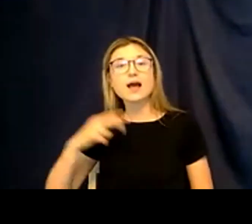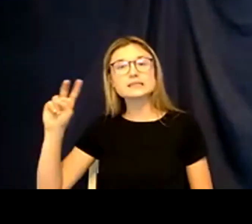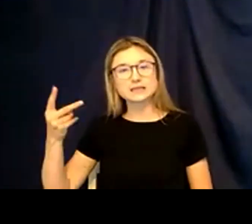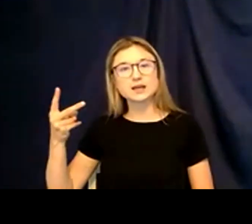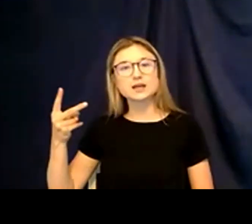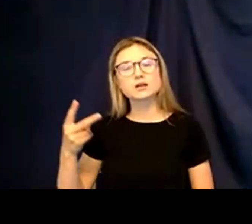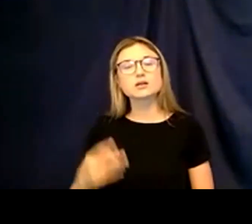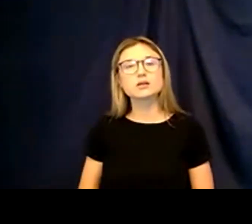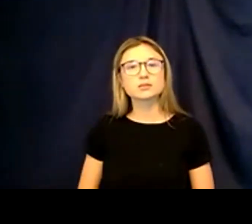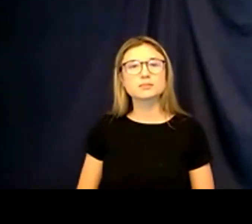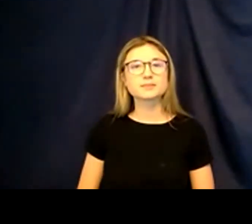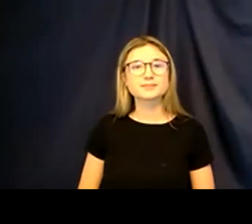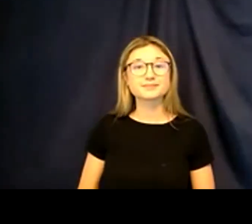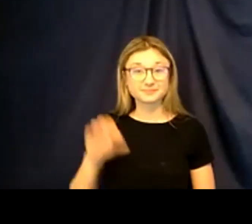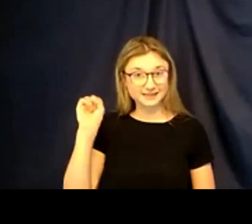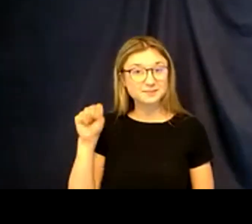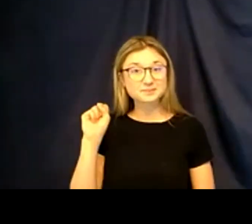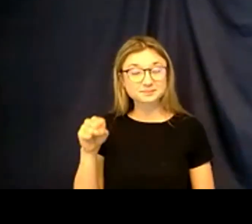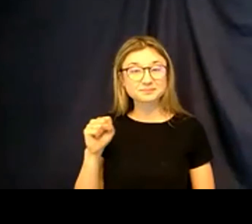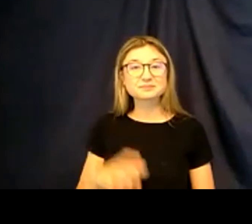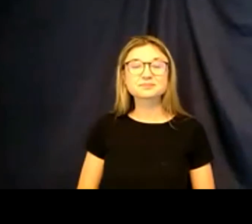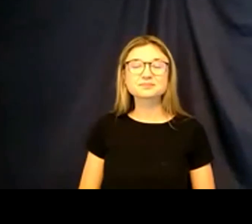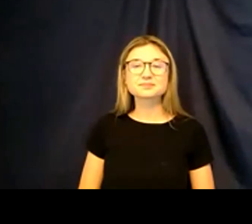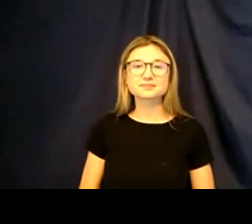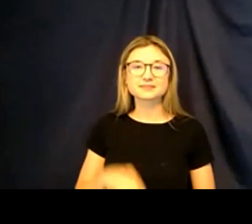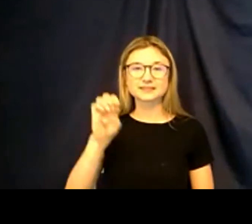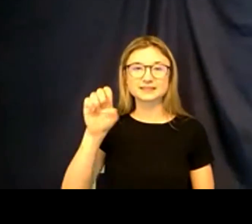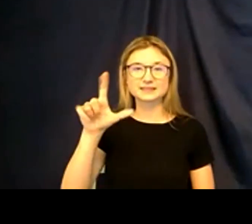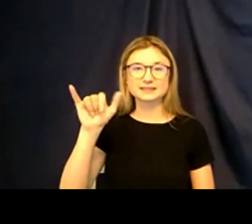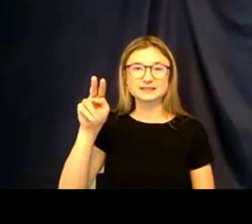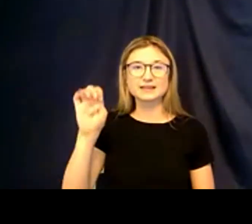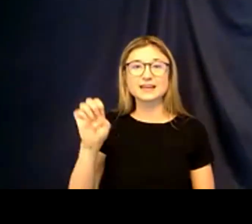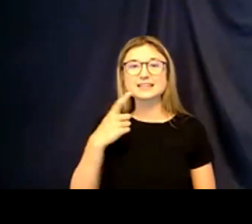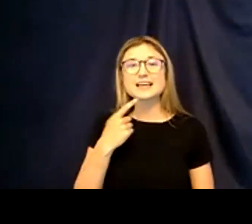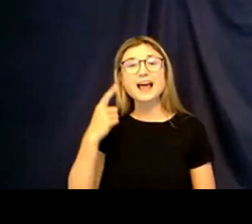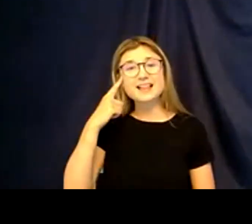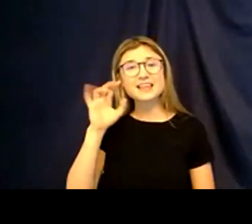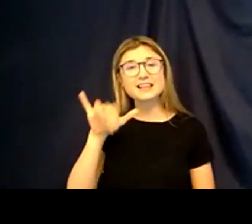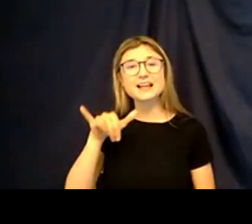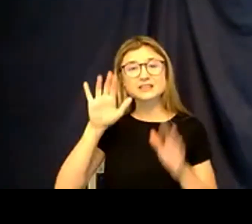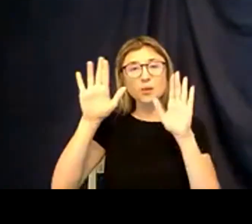seconded. Yes, I did. I think that's a wonderful thing.